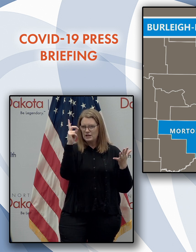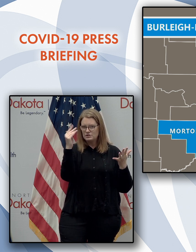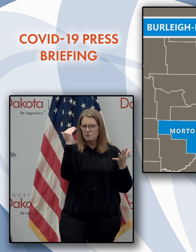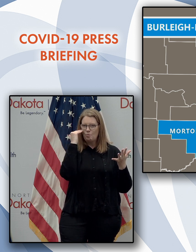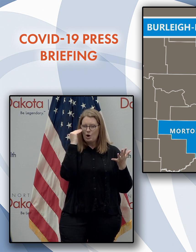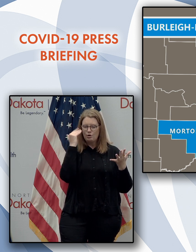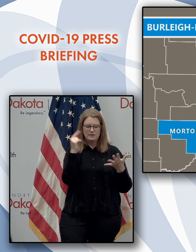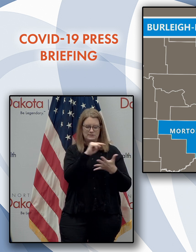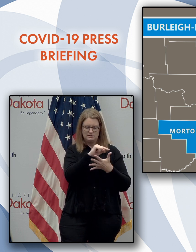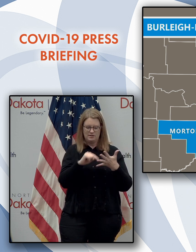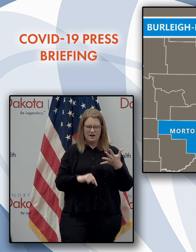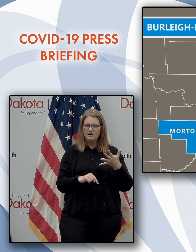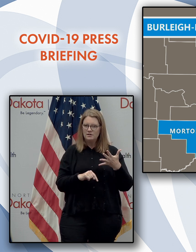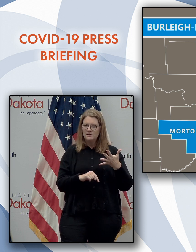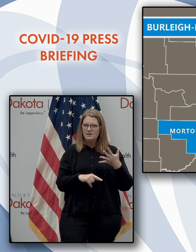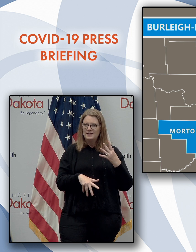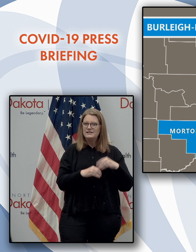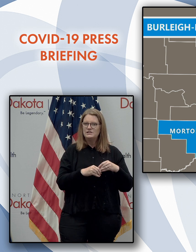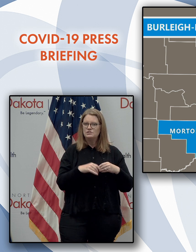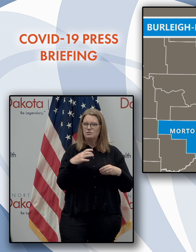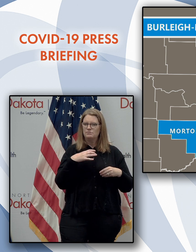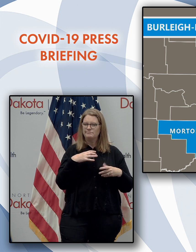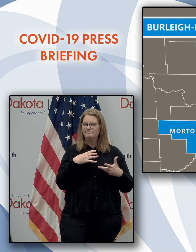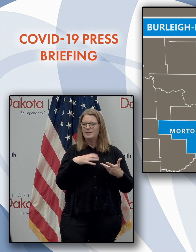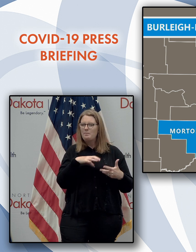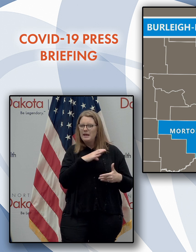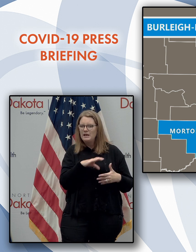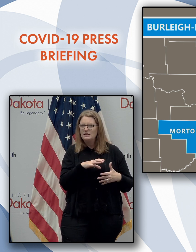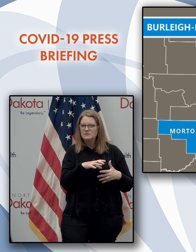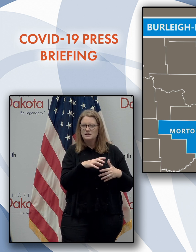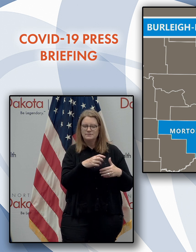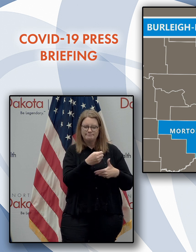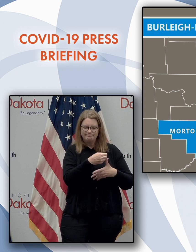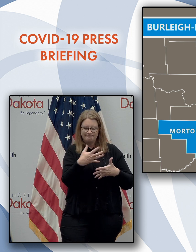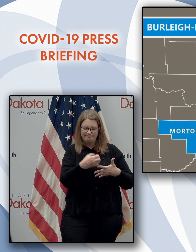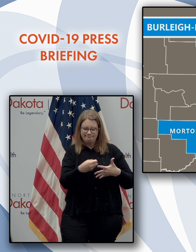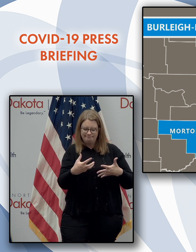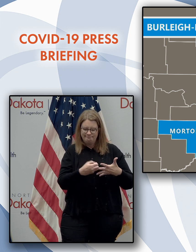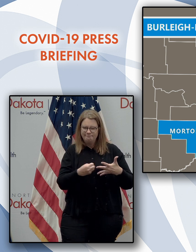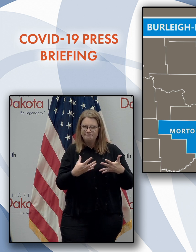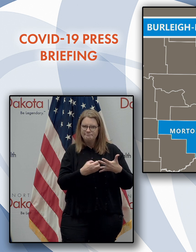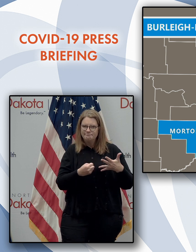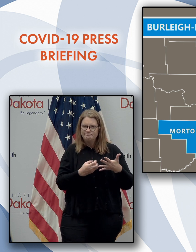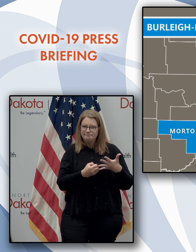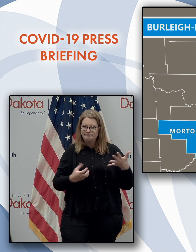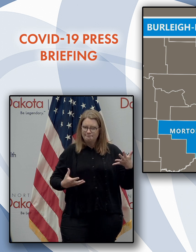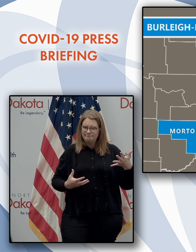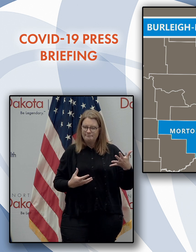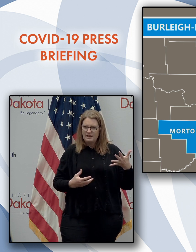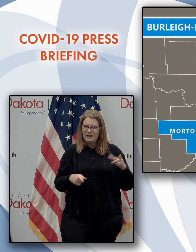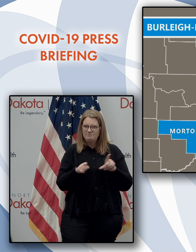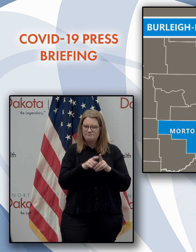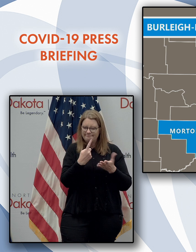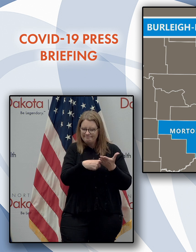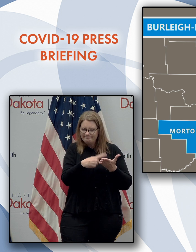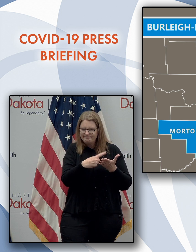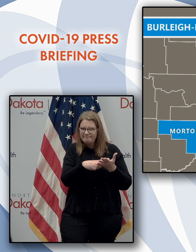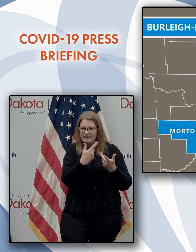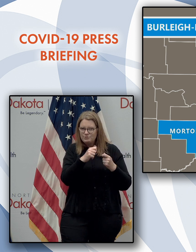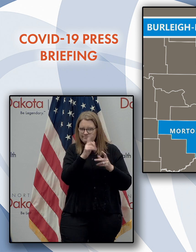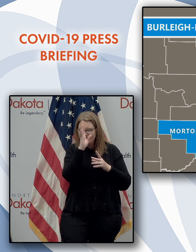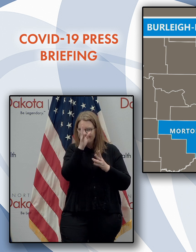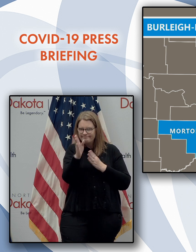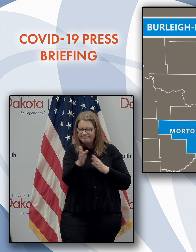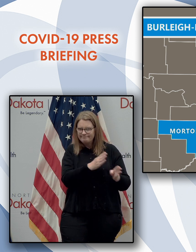awareness. Another activity that they're working on, again, is to make sure that they continue to do testing. When we've got the highest number of